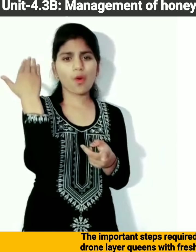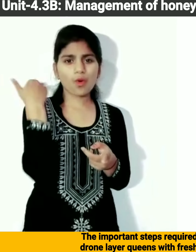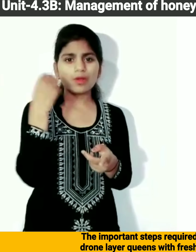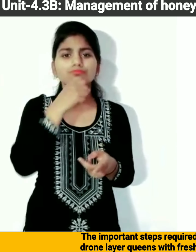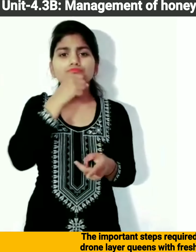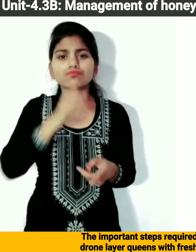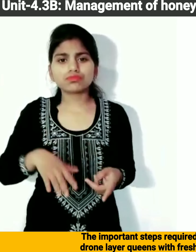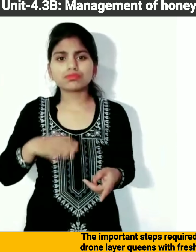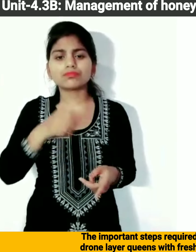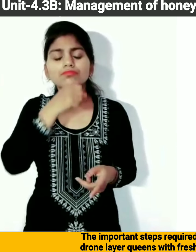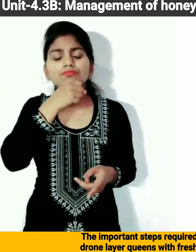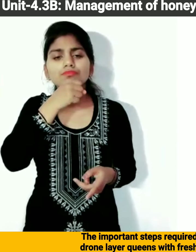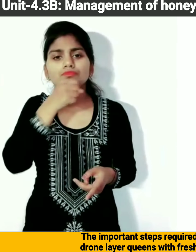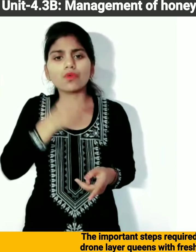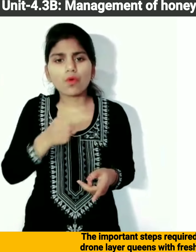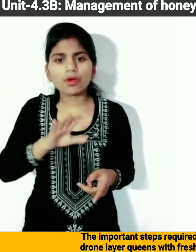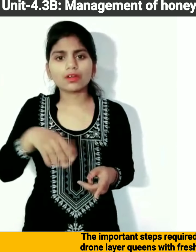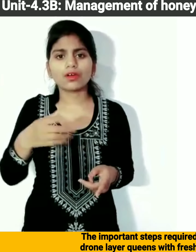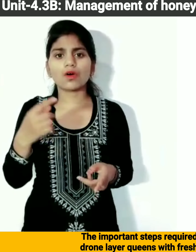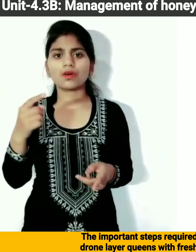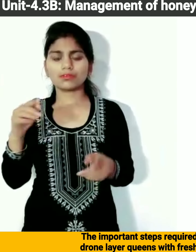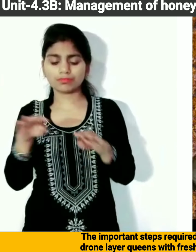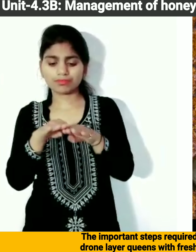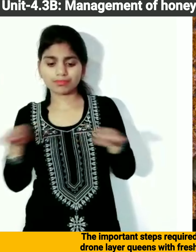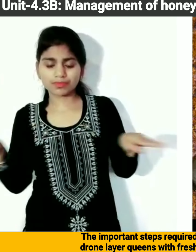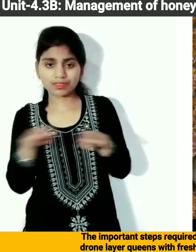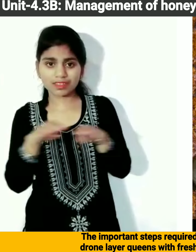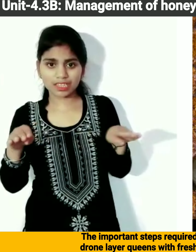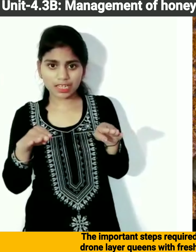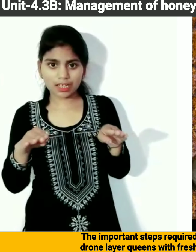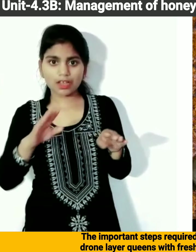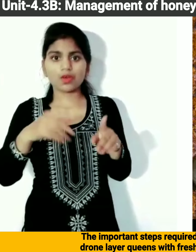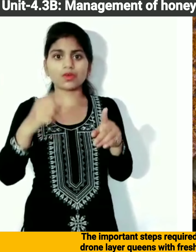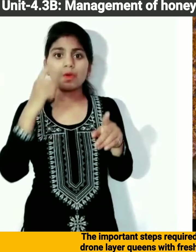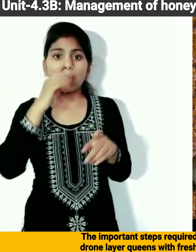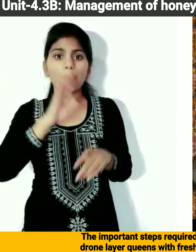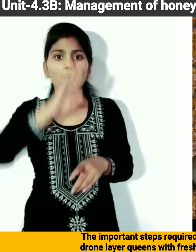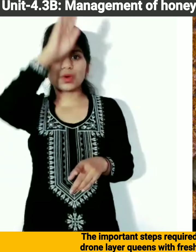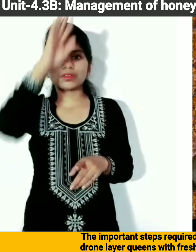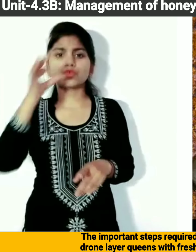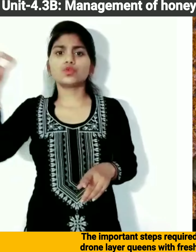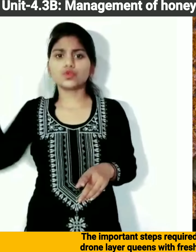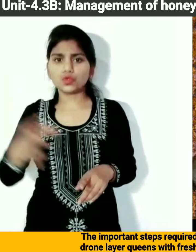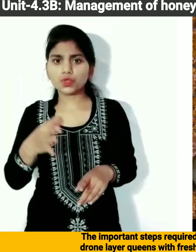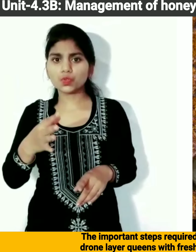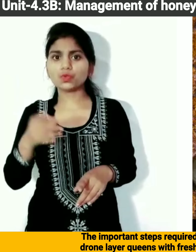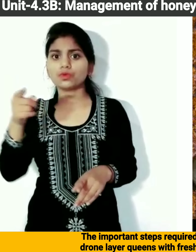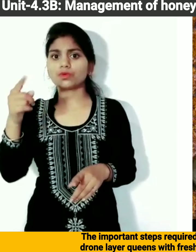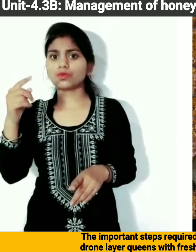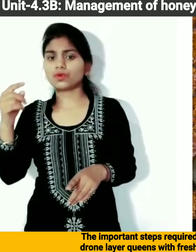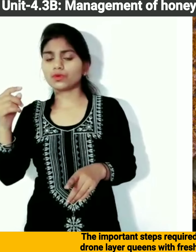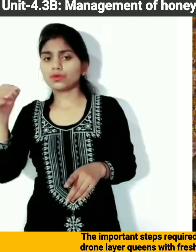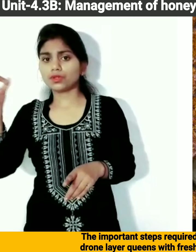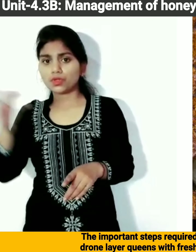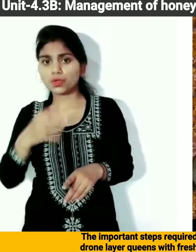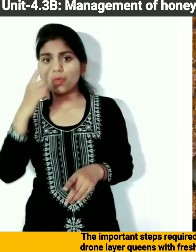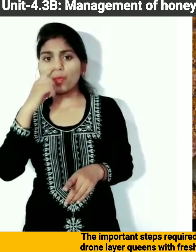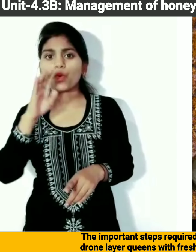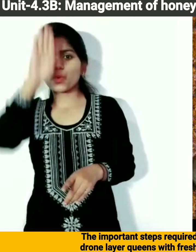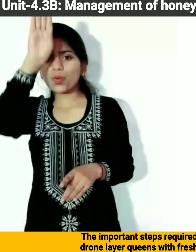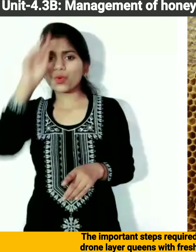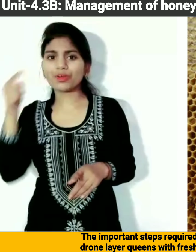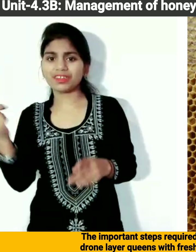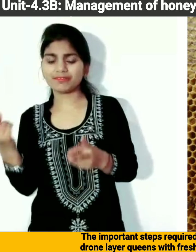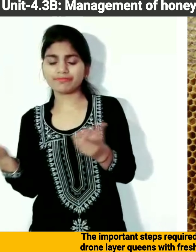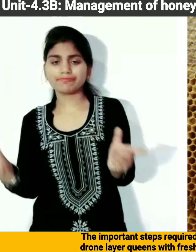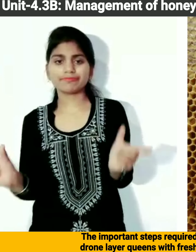queen bees, use of raised comb with worker brood cells, then